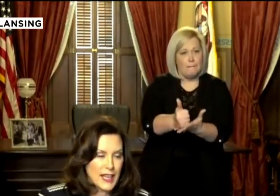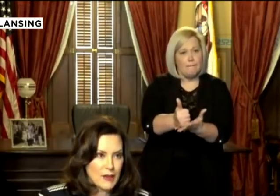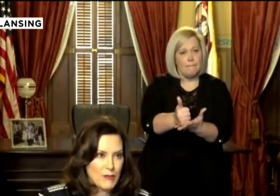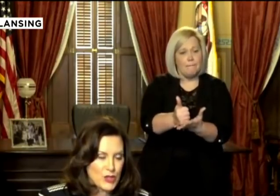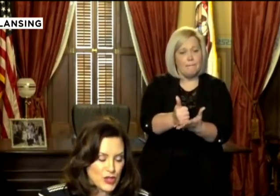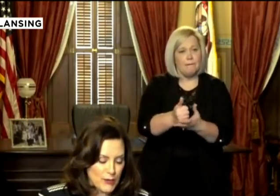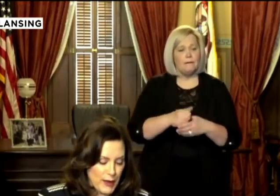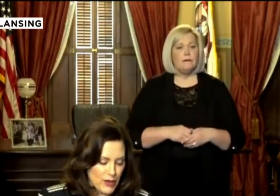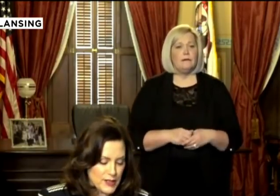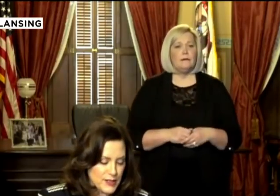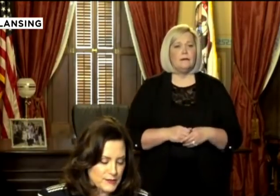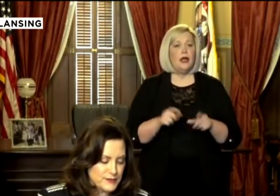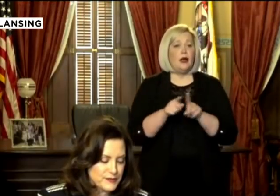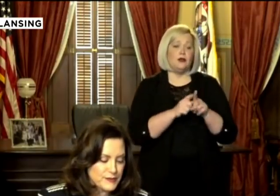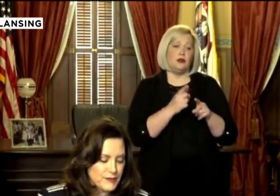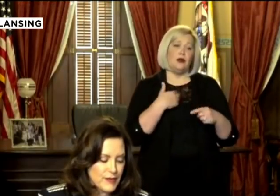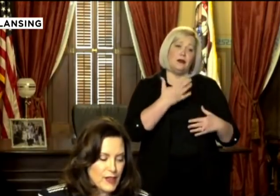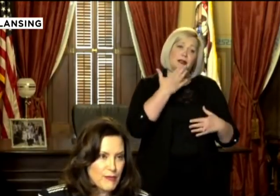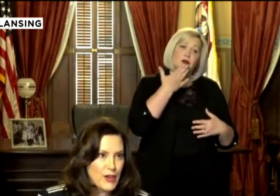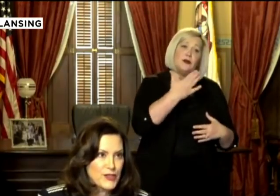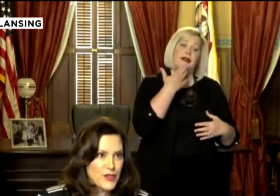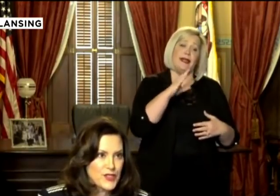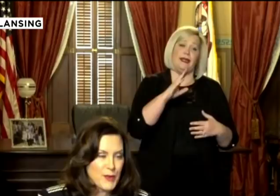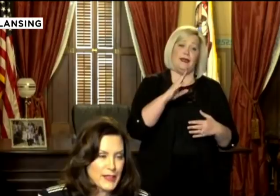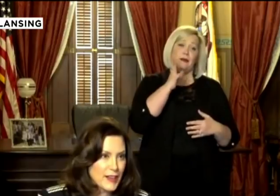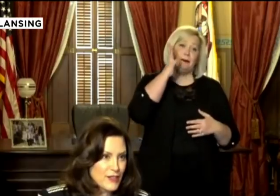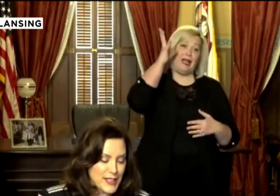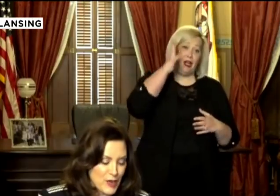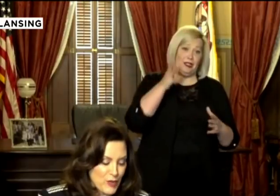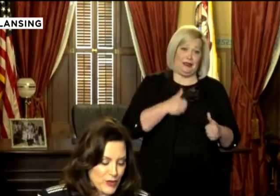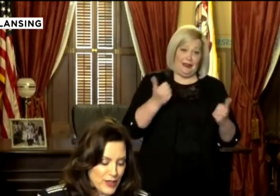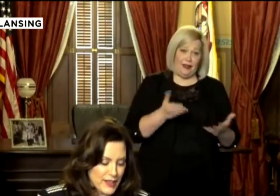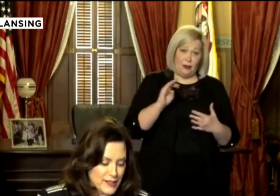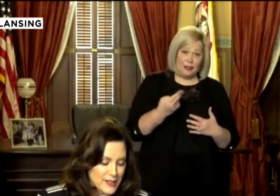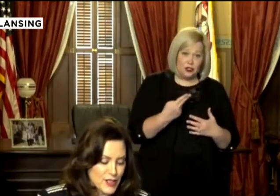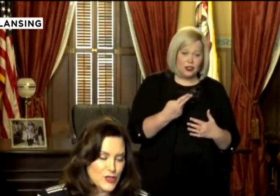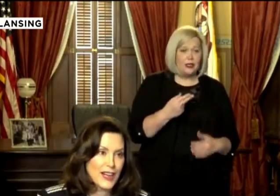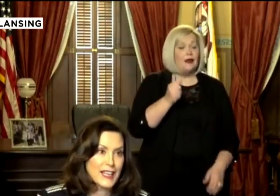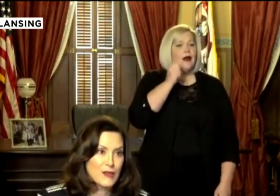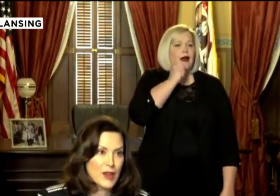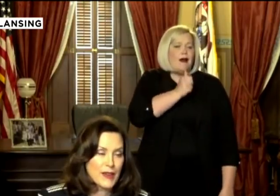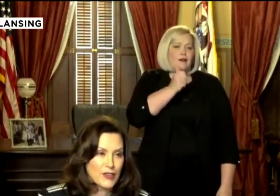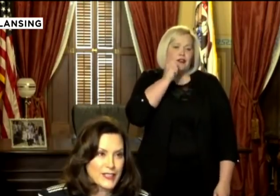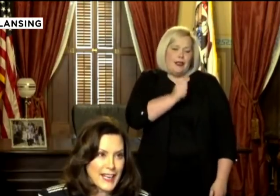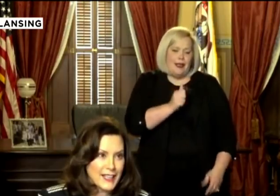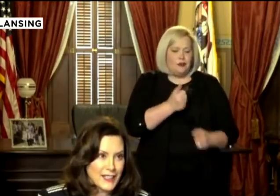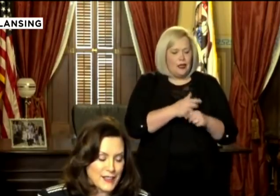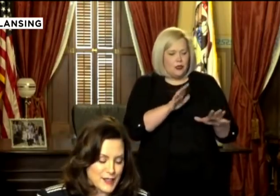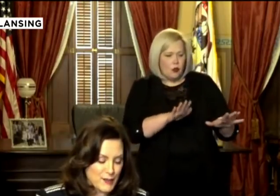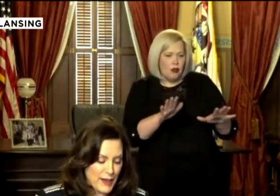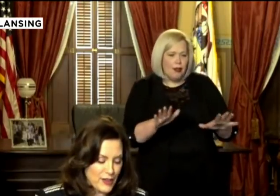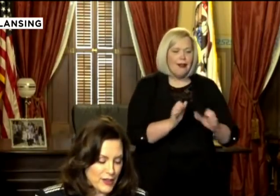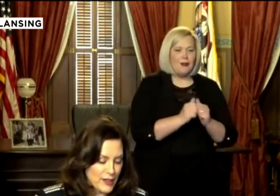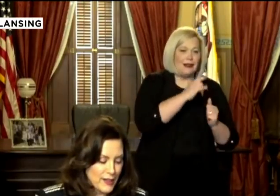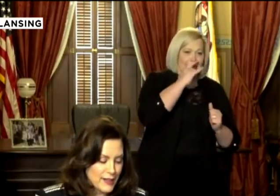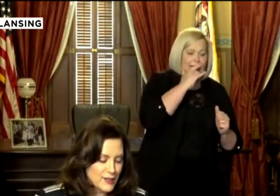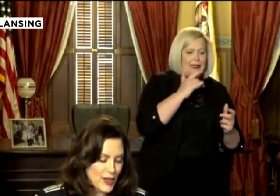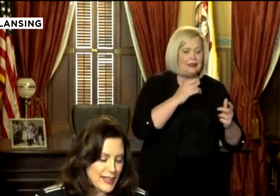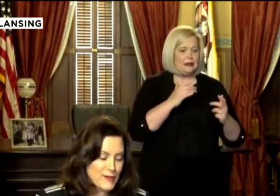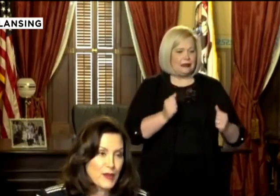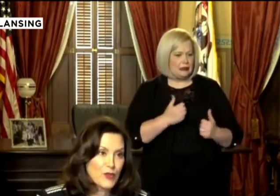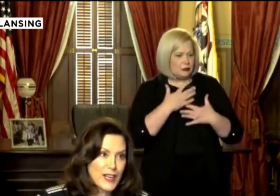take a moment to thank Michigan parents. Parents who have spent every day with their kids, trying to keep them entertained and